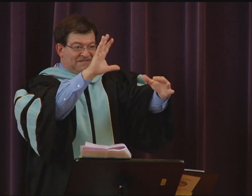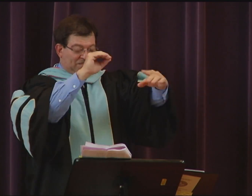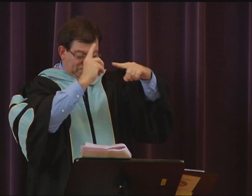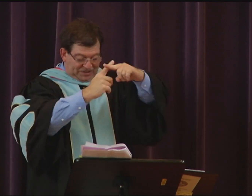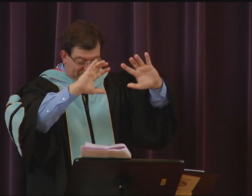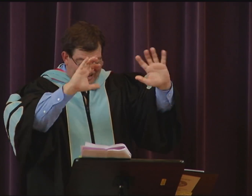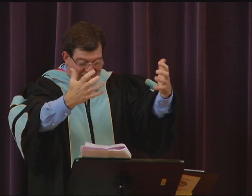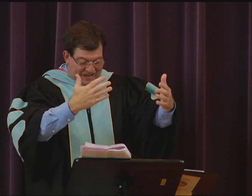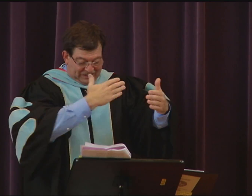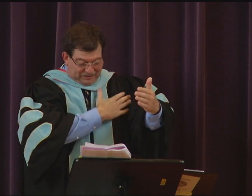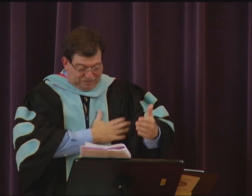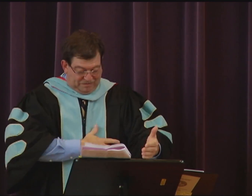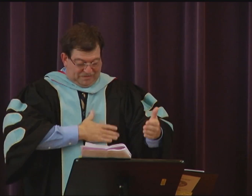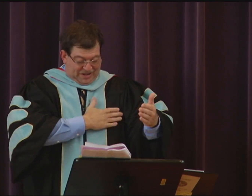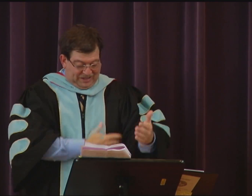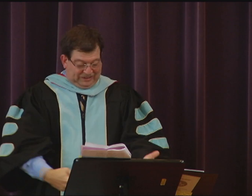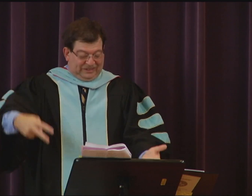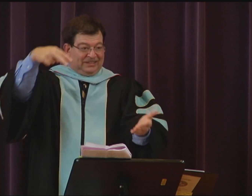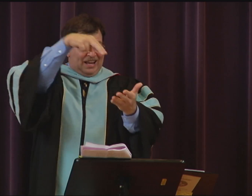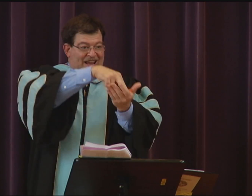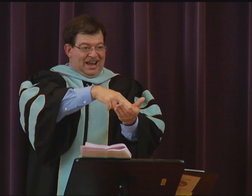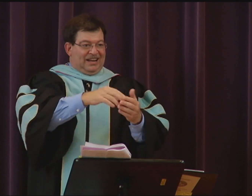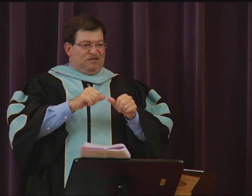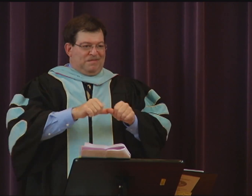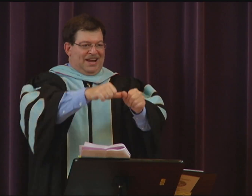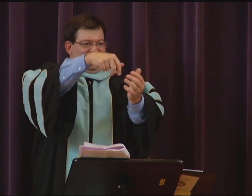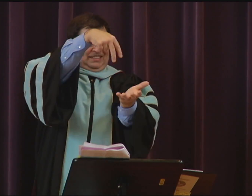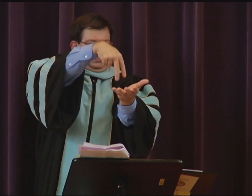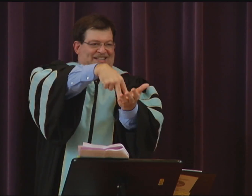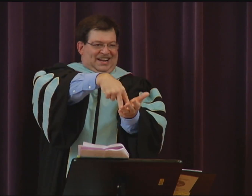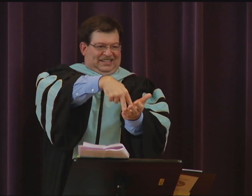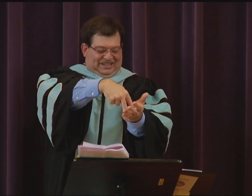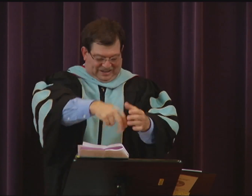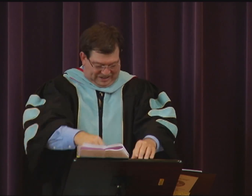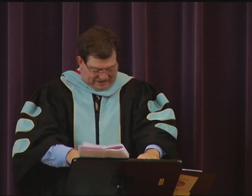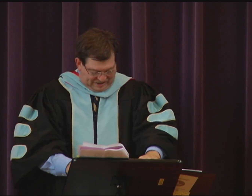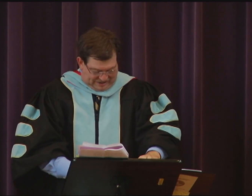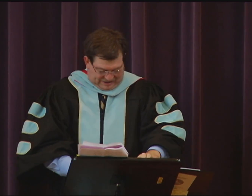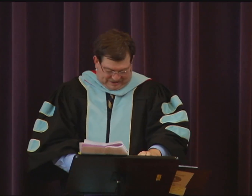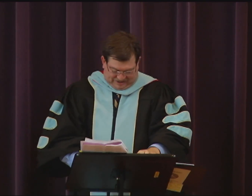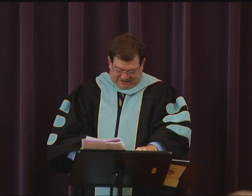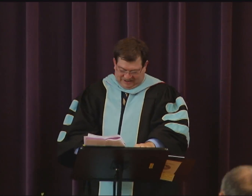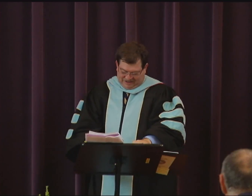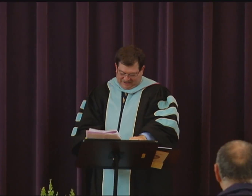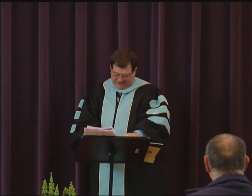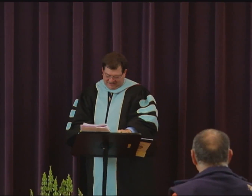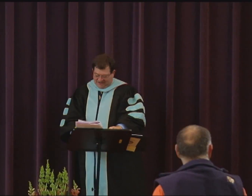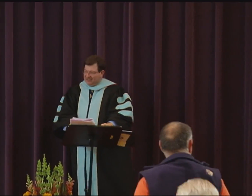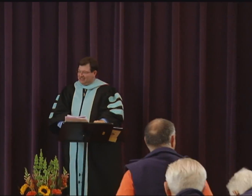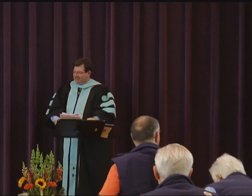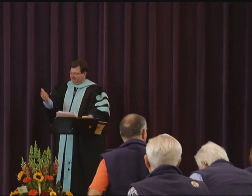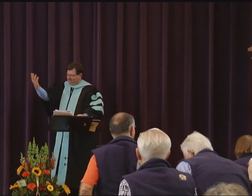you. Will all the alumni members of the Gallaudet University Alumni Emeriti Club please stand and remain